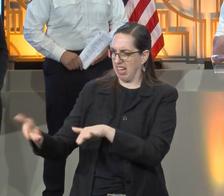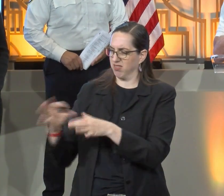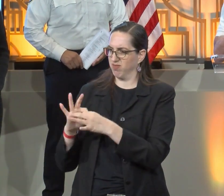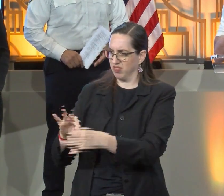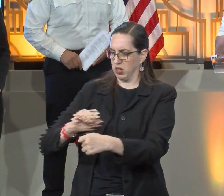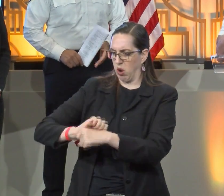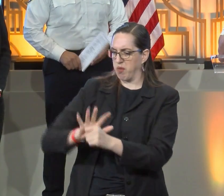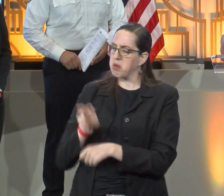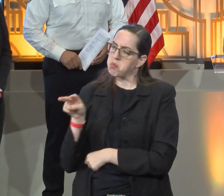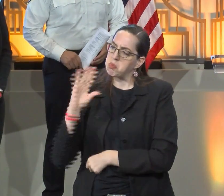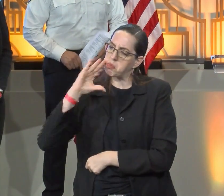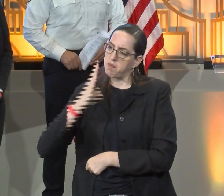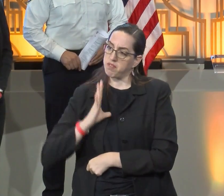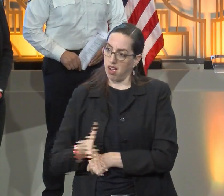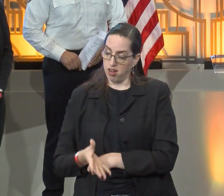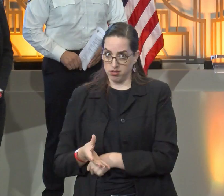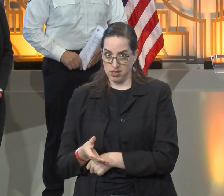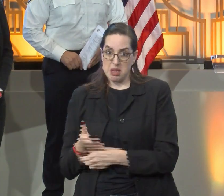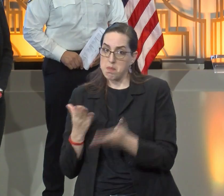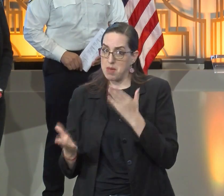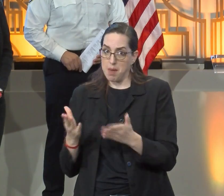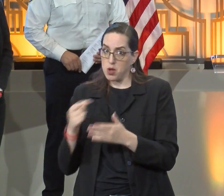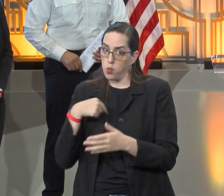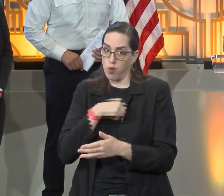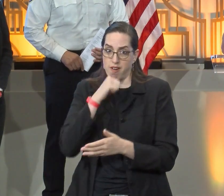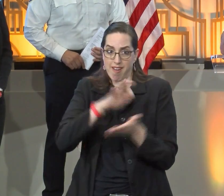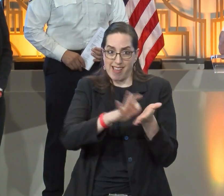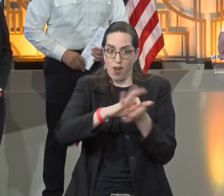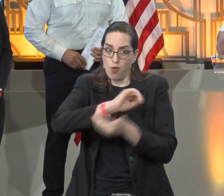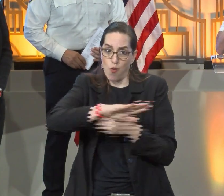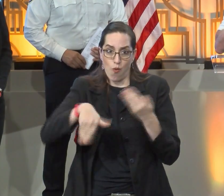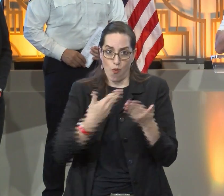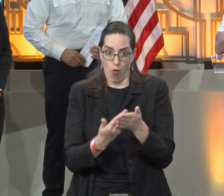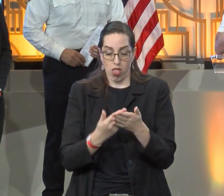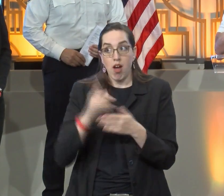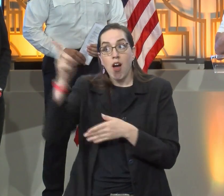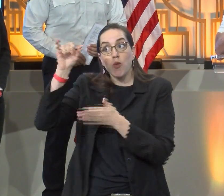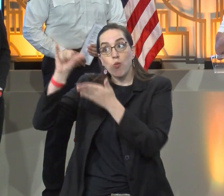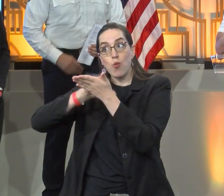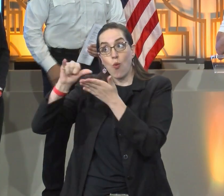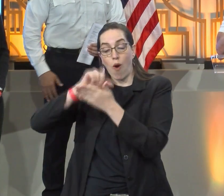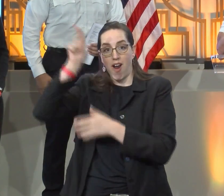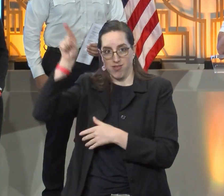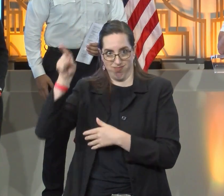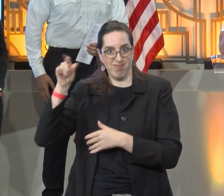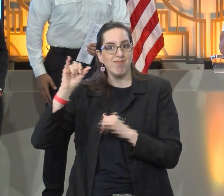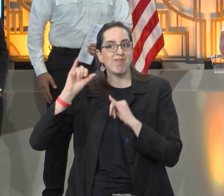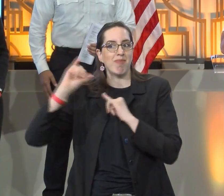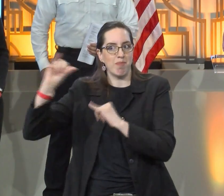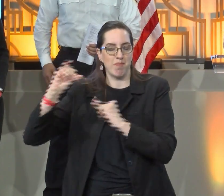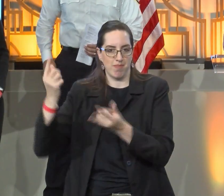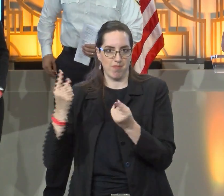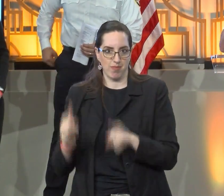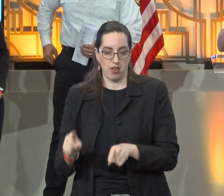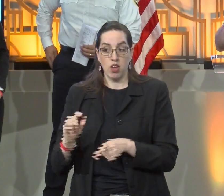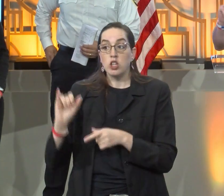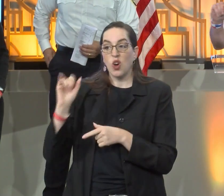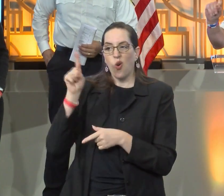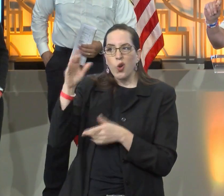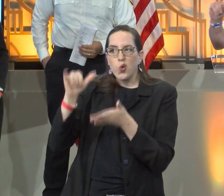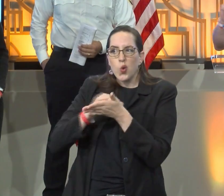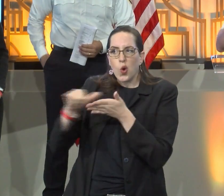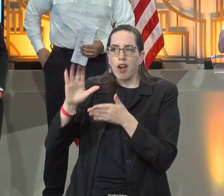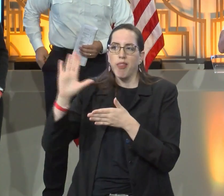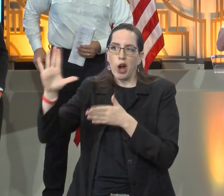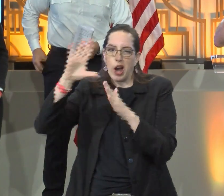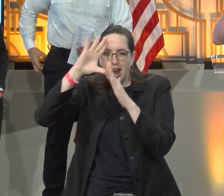well, the number's not bad, it may very well be an undercount. And our colleagues in New York saw the same phenomenon. So if you look at New York City, the number of expected deaths